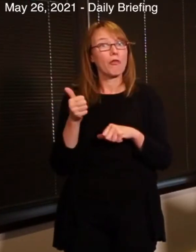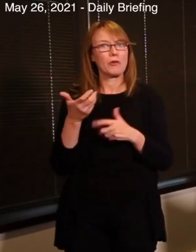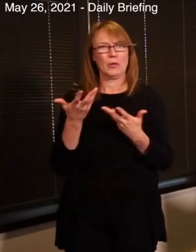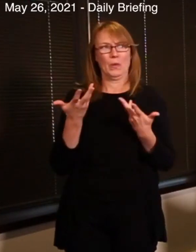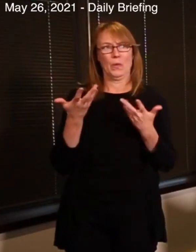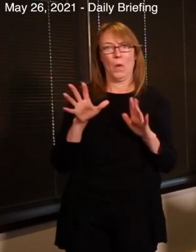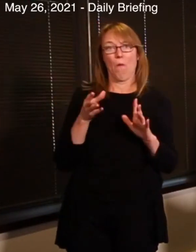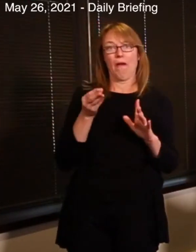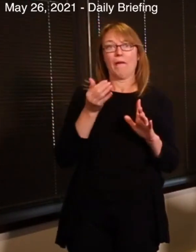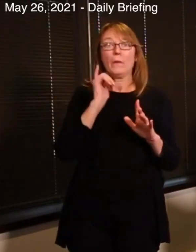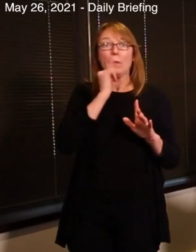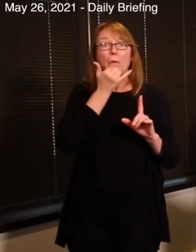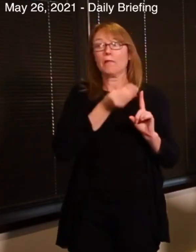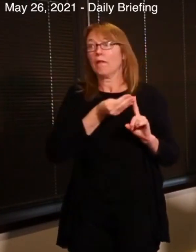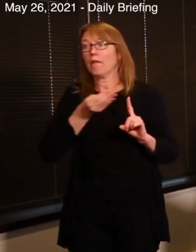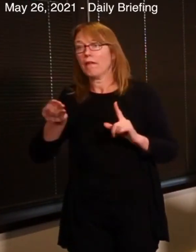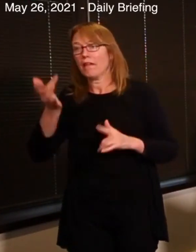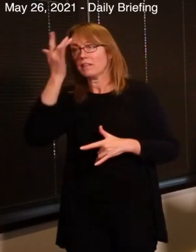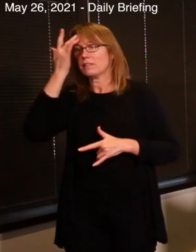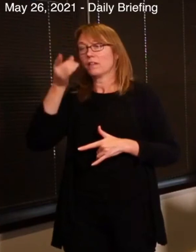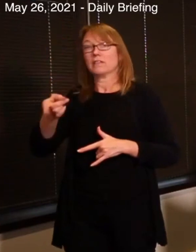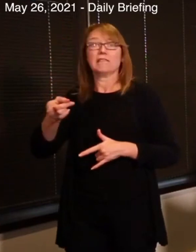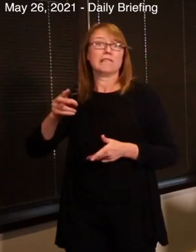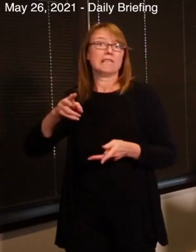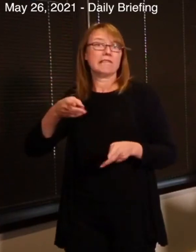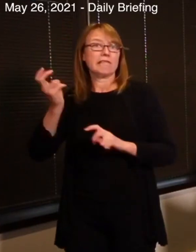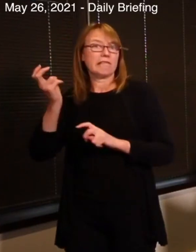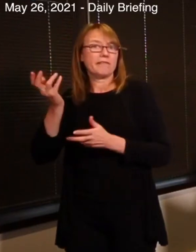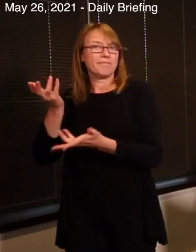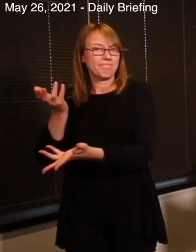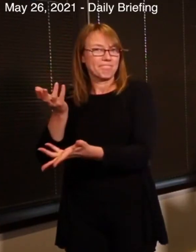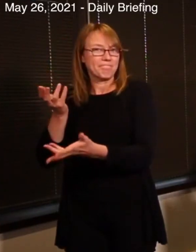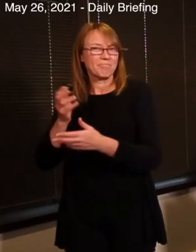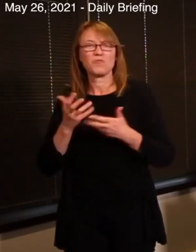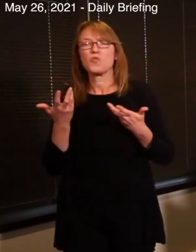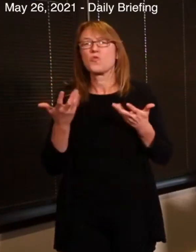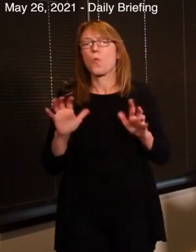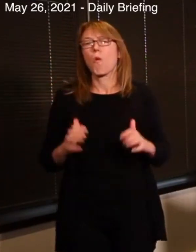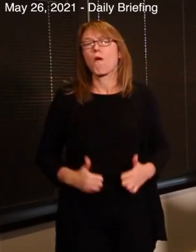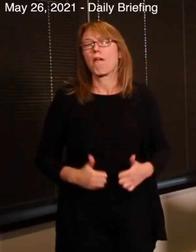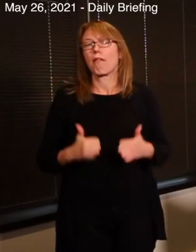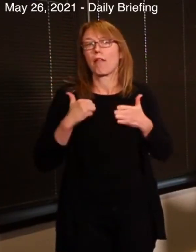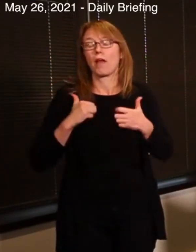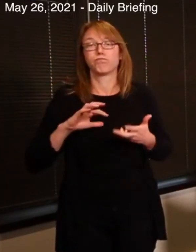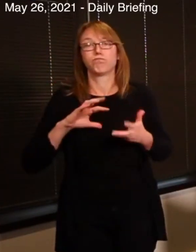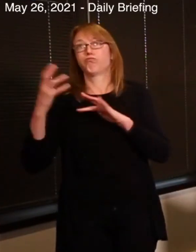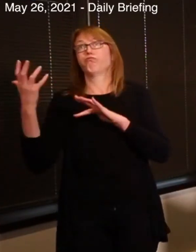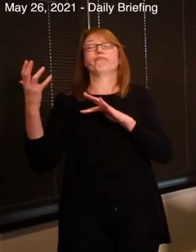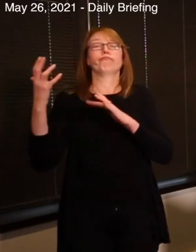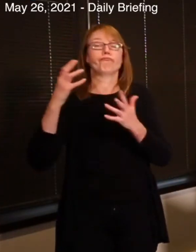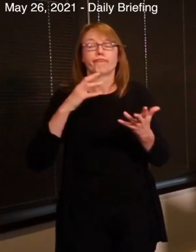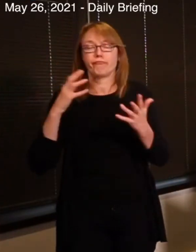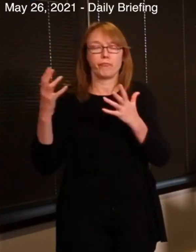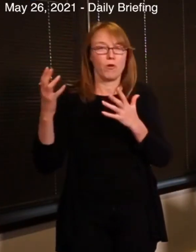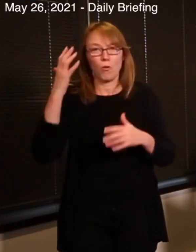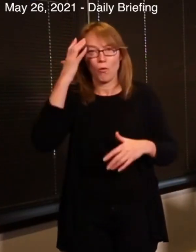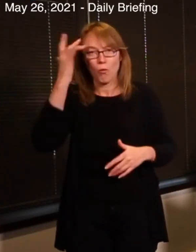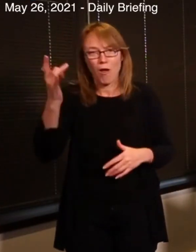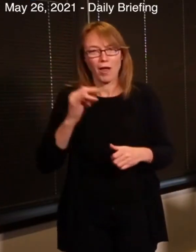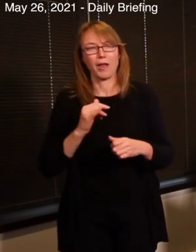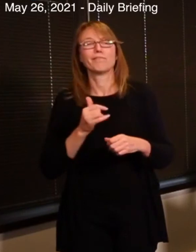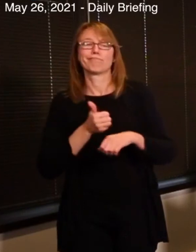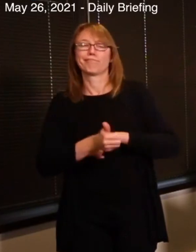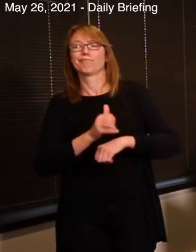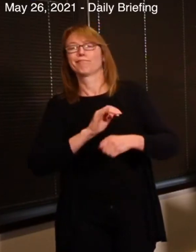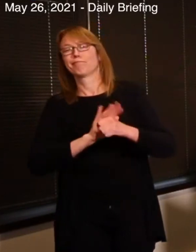people's lives upended by this entirely preventable disease. And nothing would really make us happier in the healthcare system, I think I speak